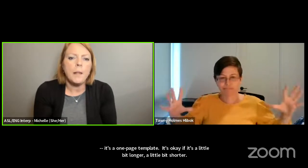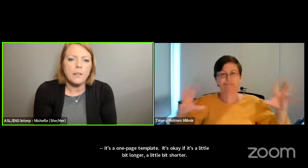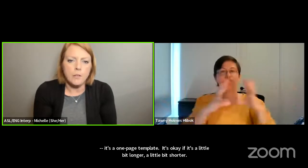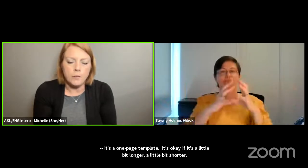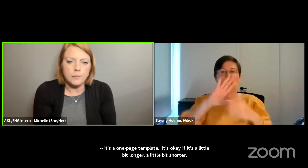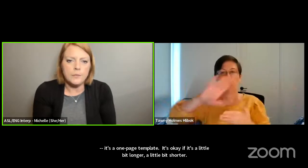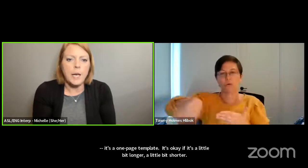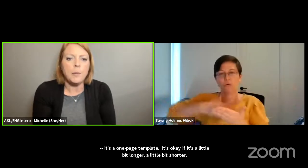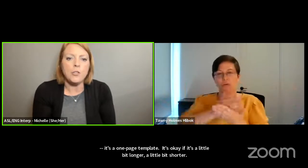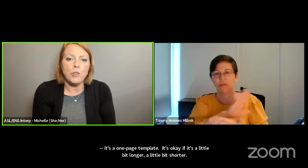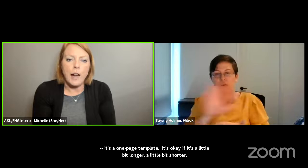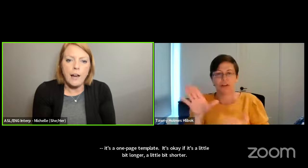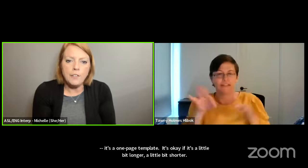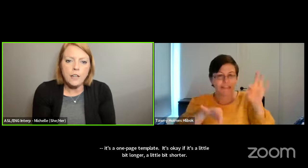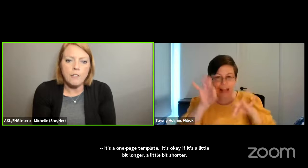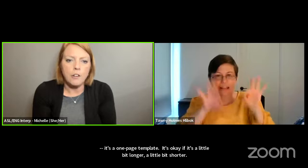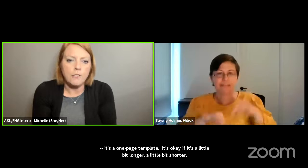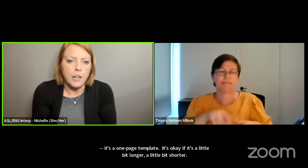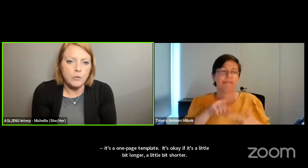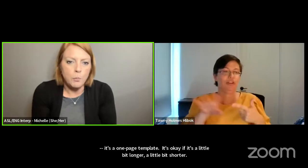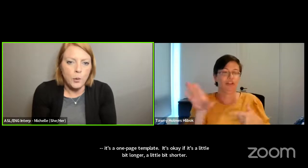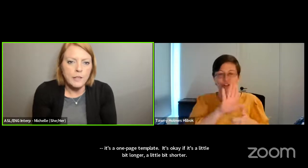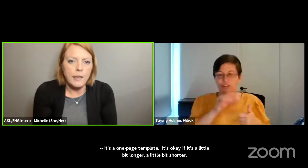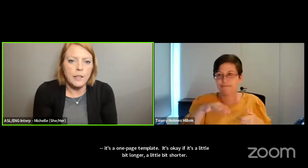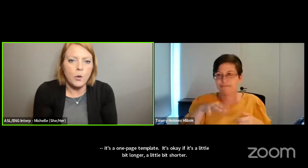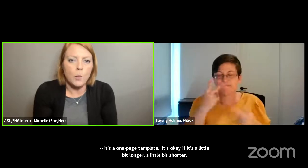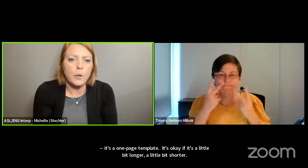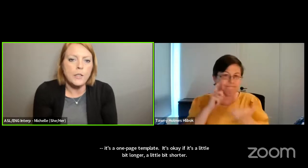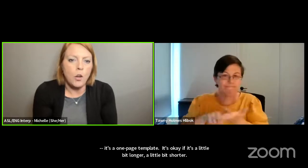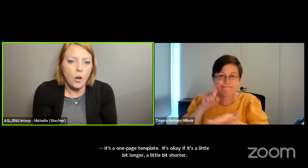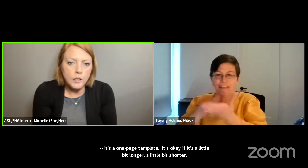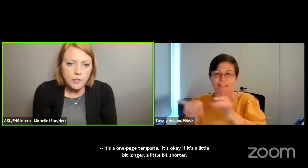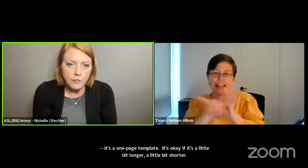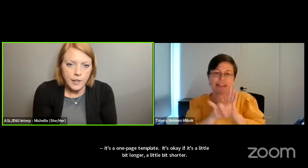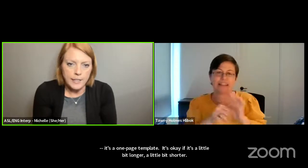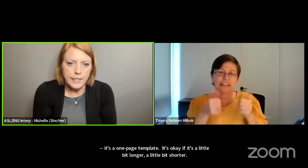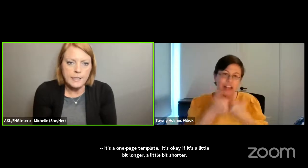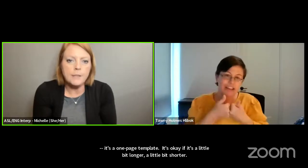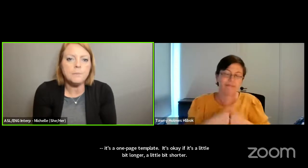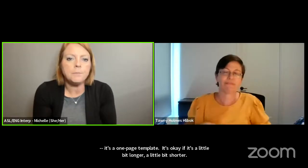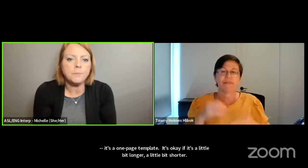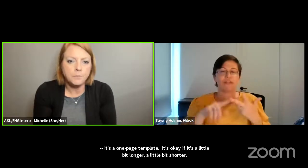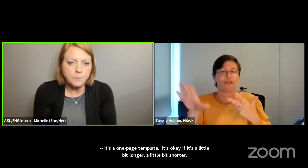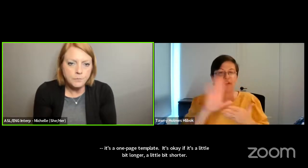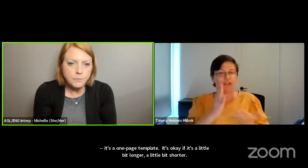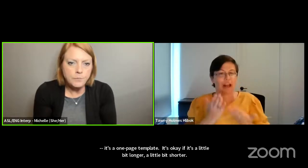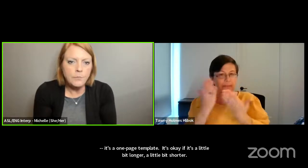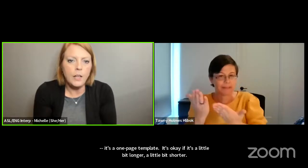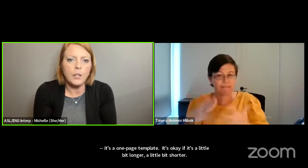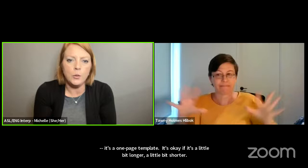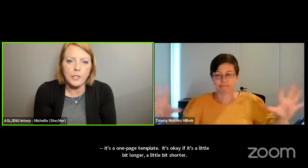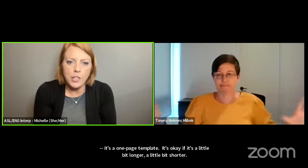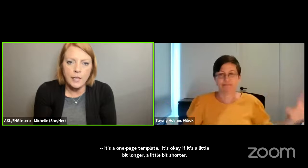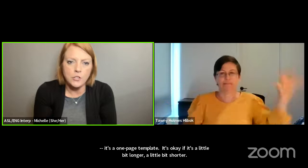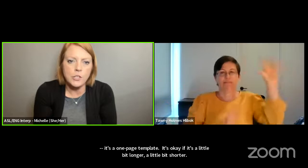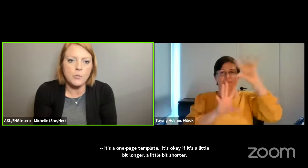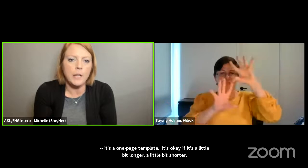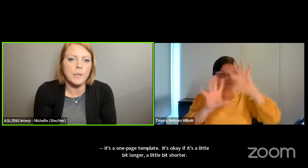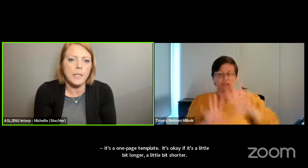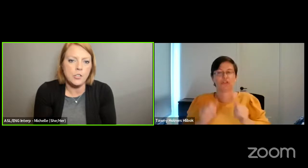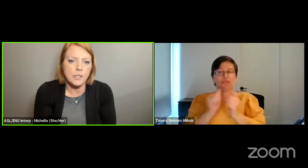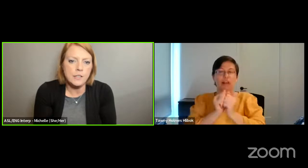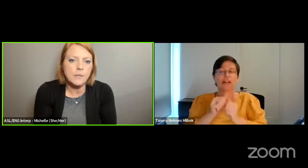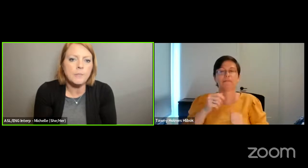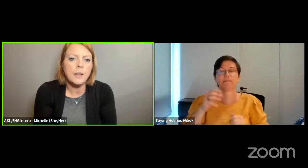to type a draft of our final report that incorporates all of your findings, including challenges